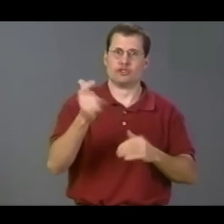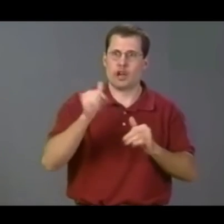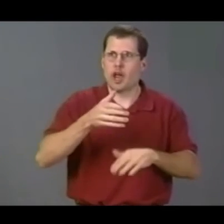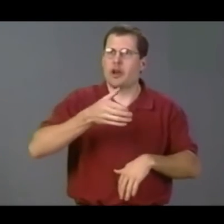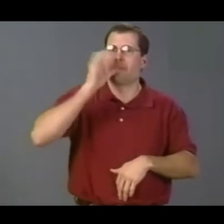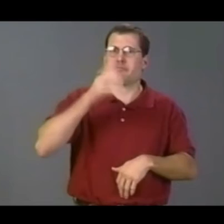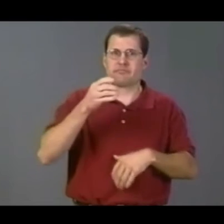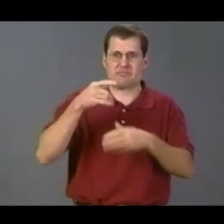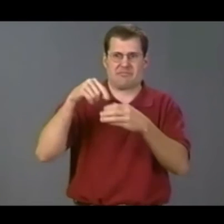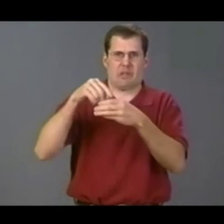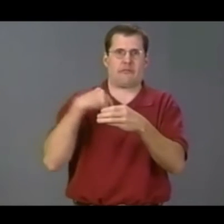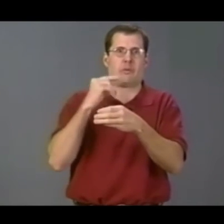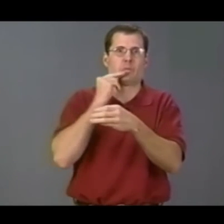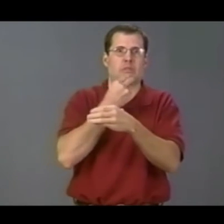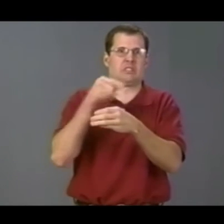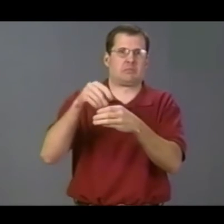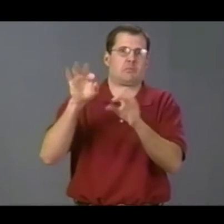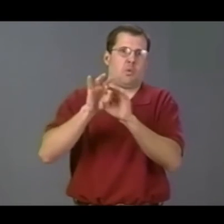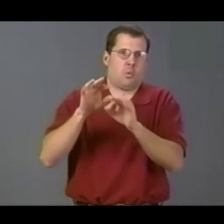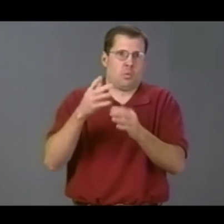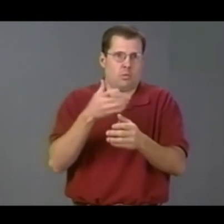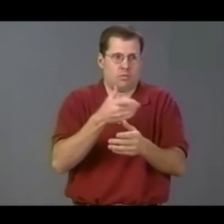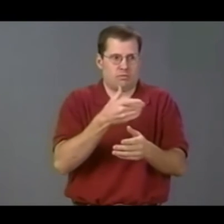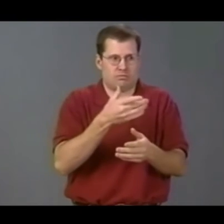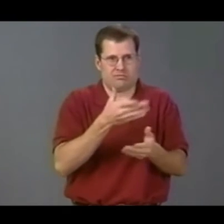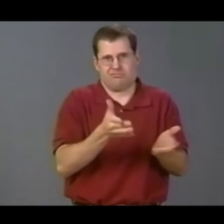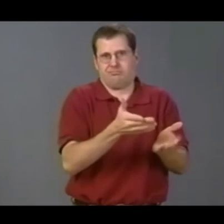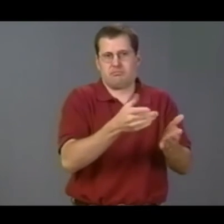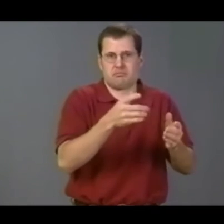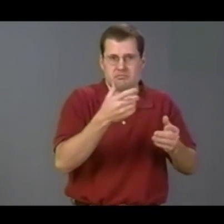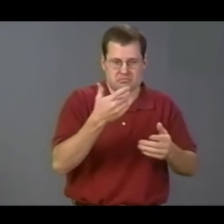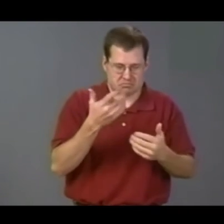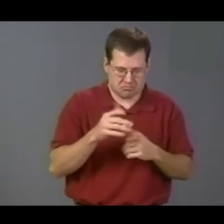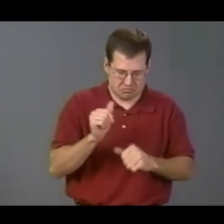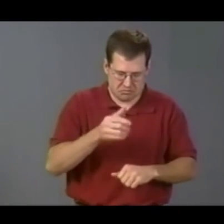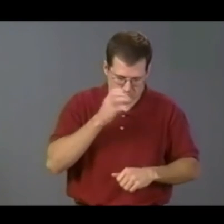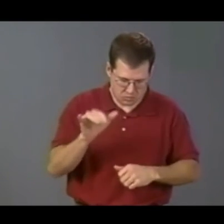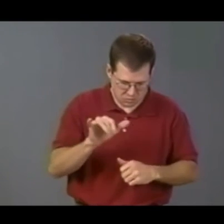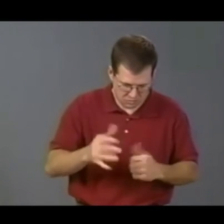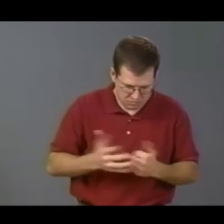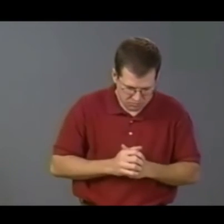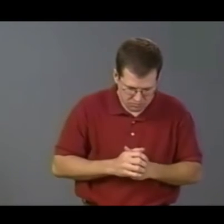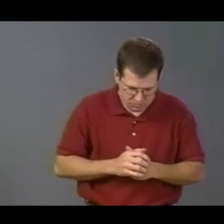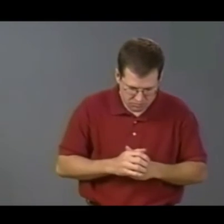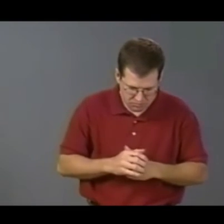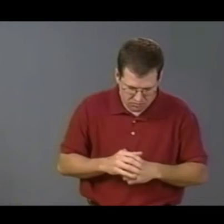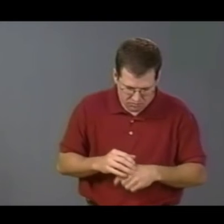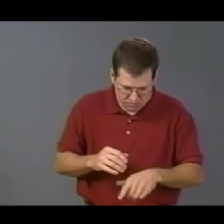smoothie. It's good. They drink it up. They don't even know the vegetables are in there.